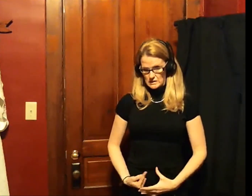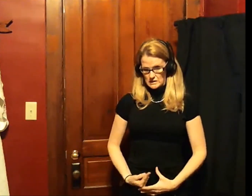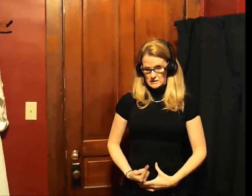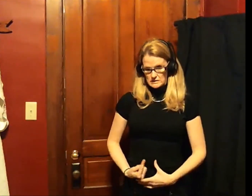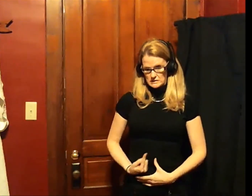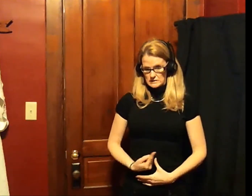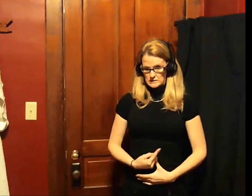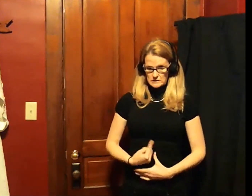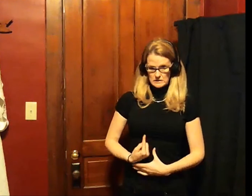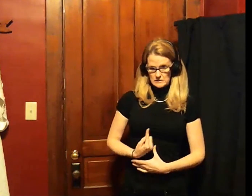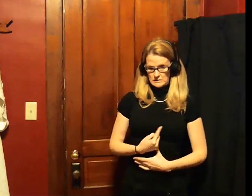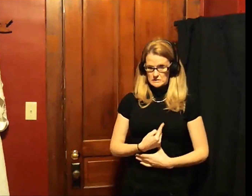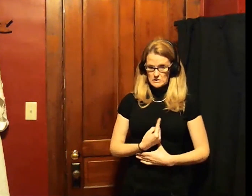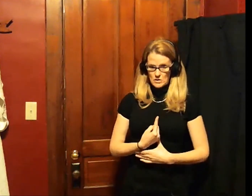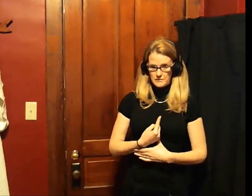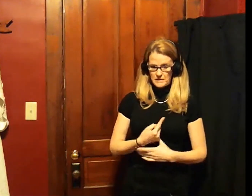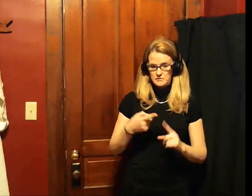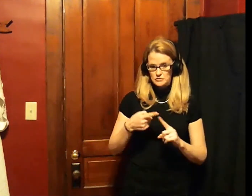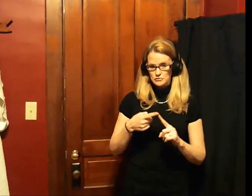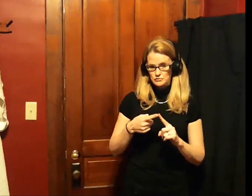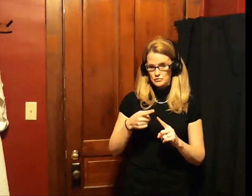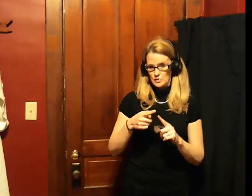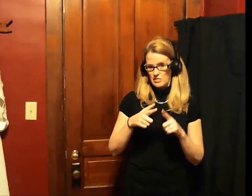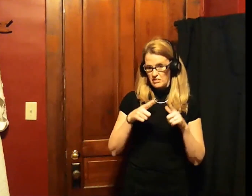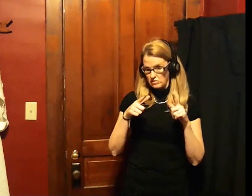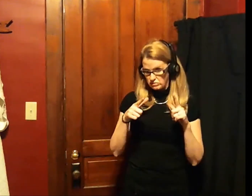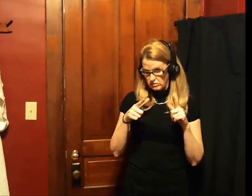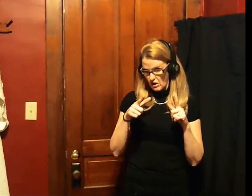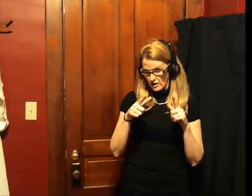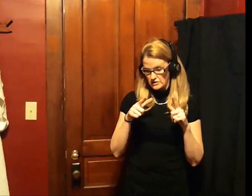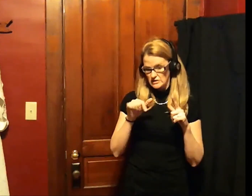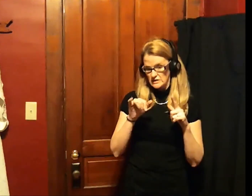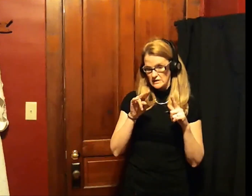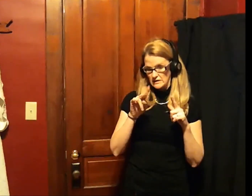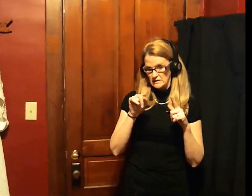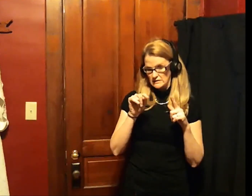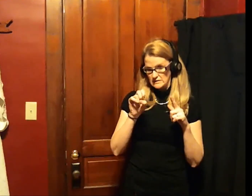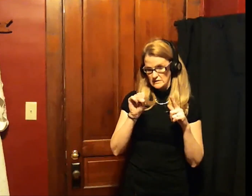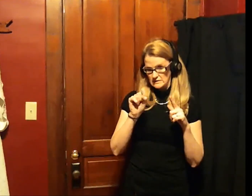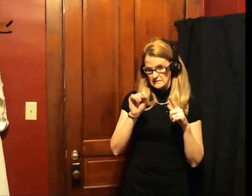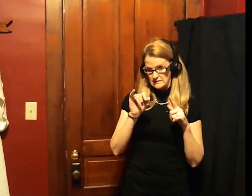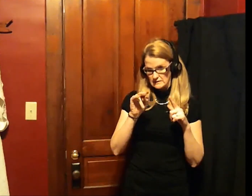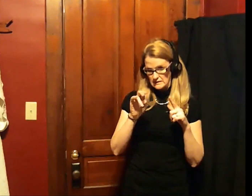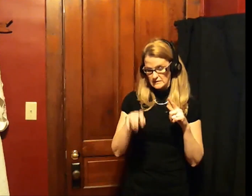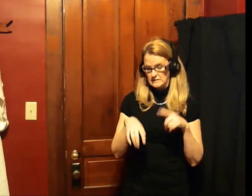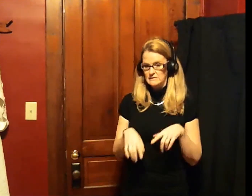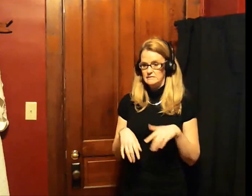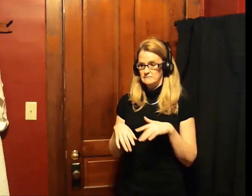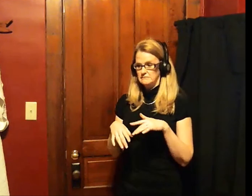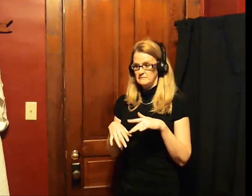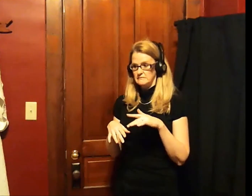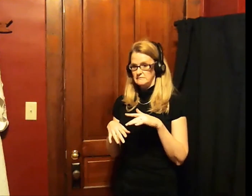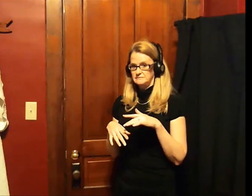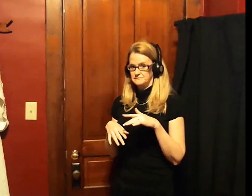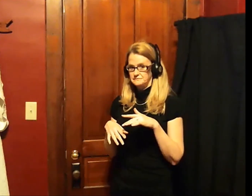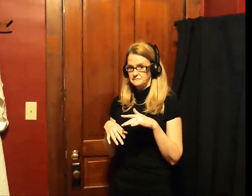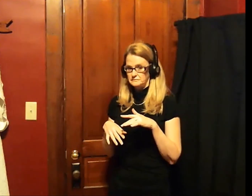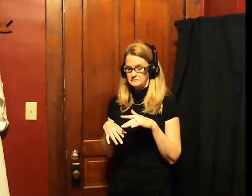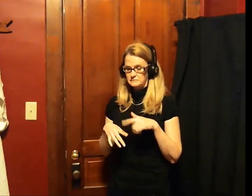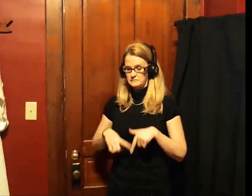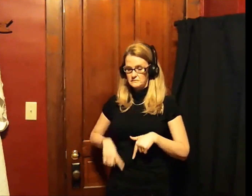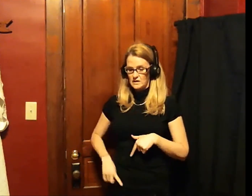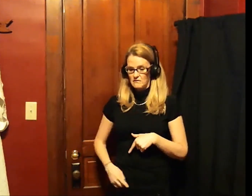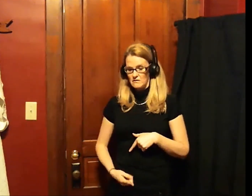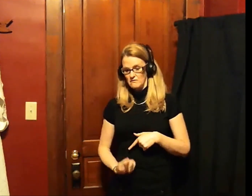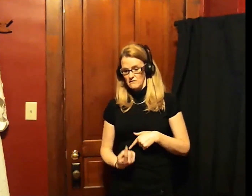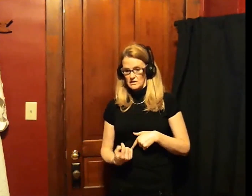his way all the way to the end of the large intestine where it joins the small intestine. As he's